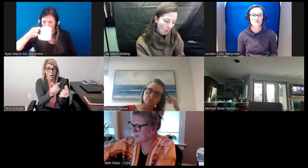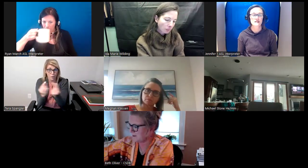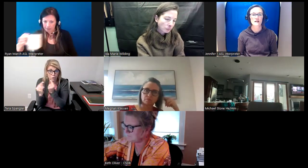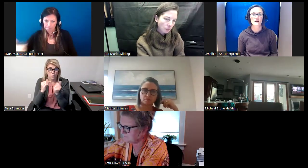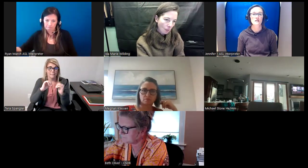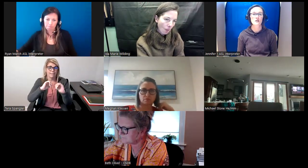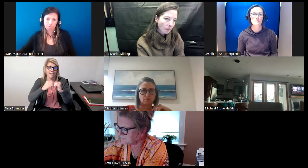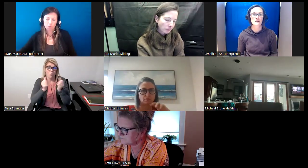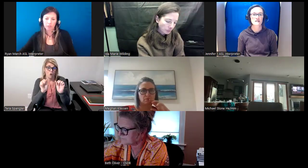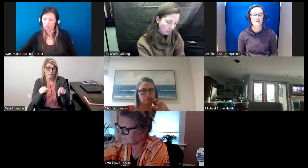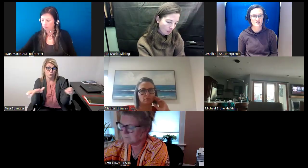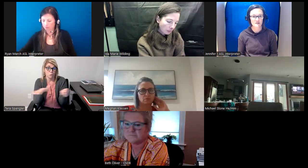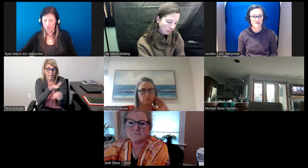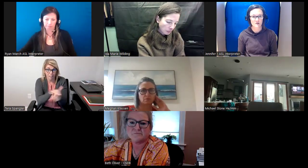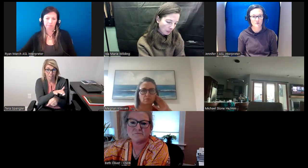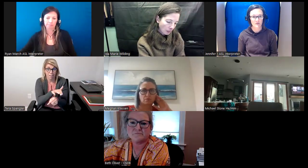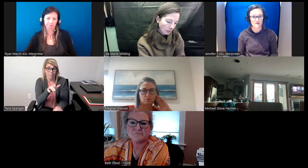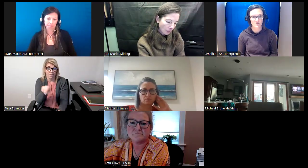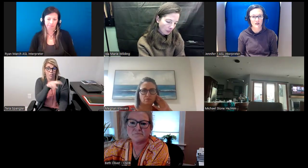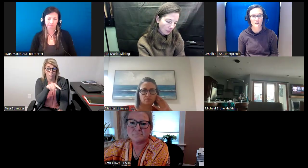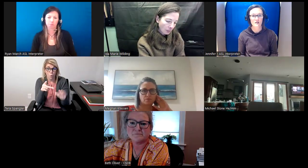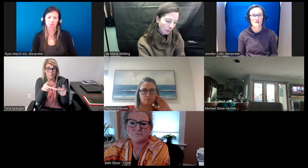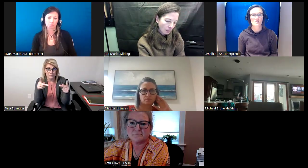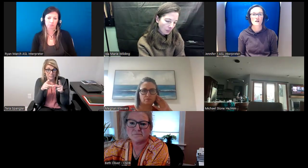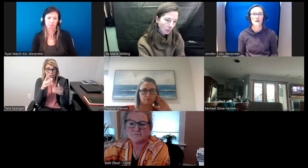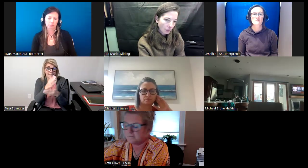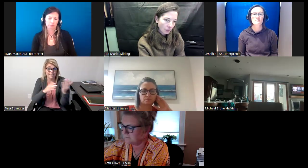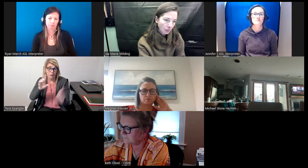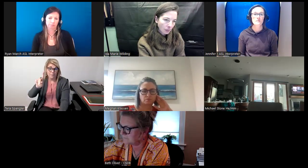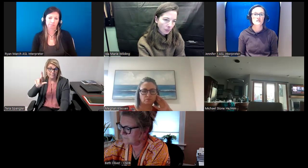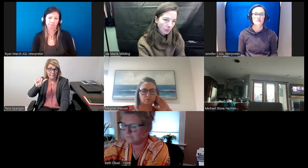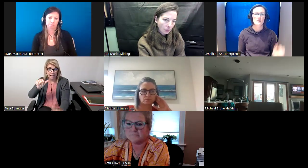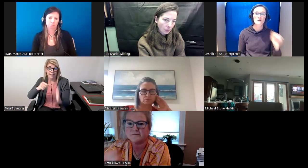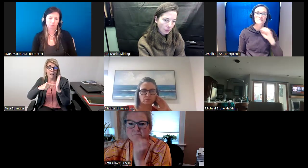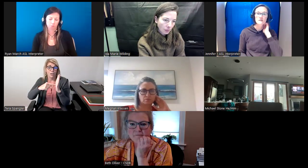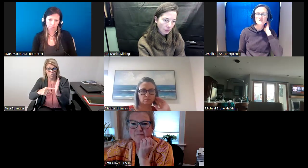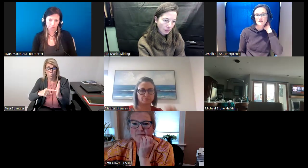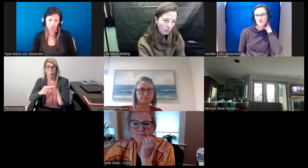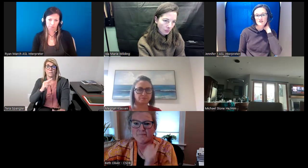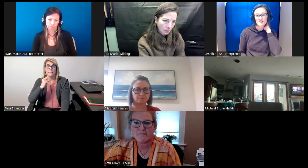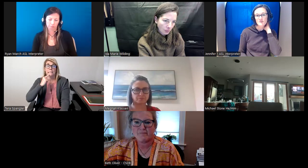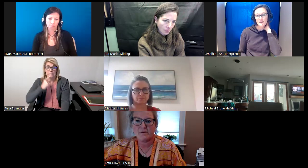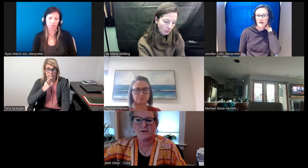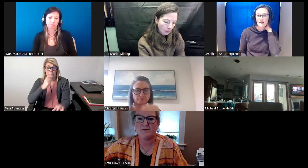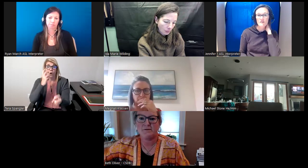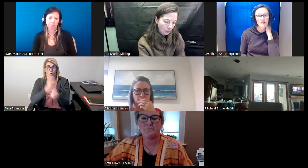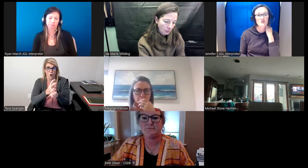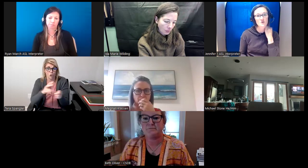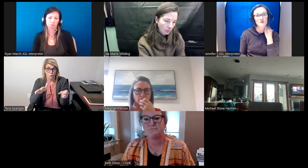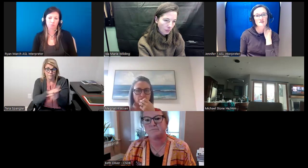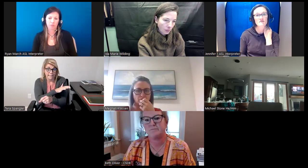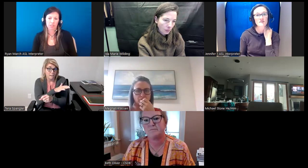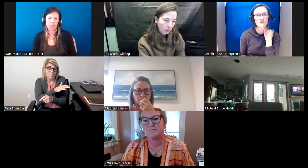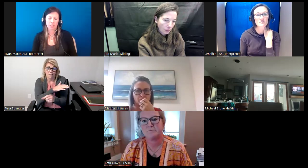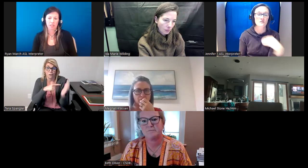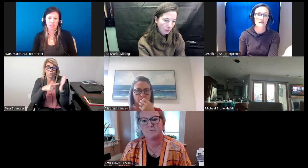Gather some data, compare it to other districts in terms of what they're doing, talk about filling those positions. DPA, they are showing